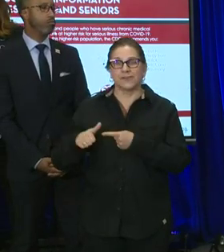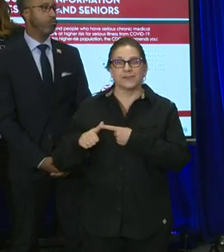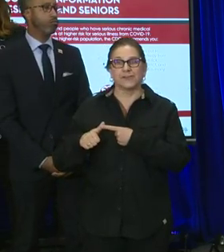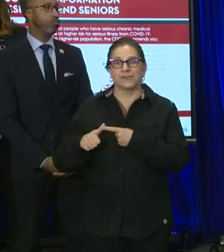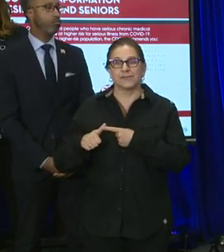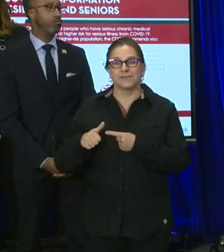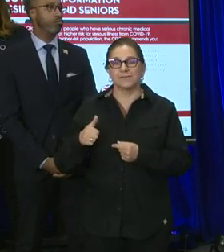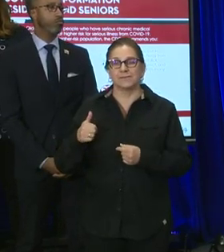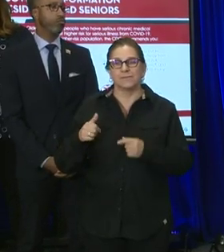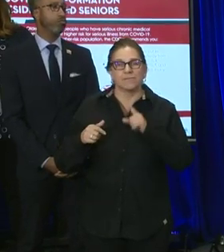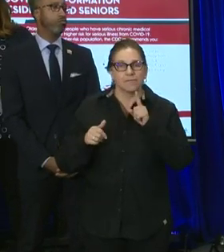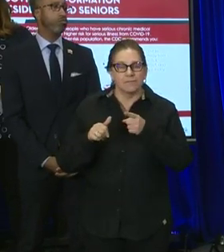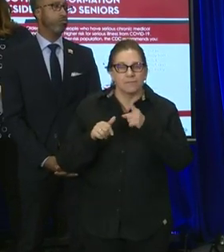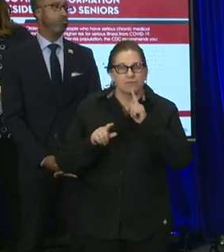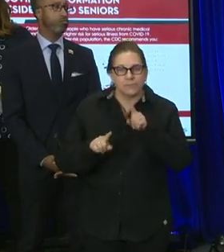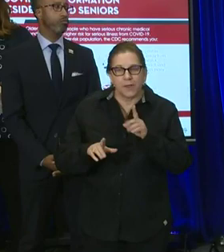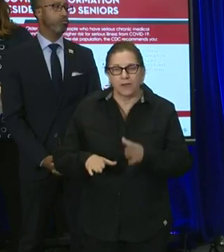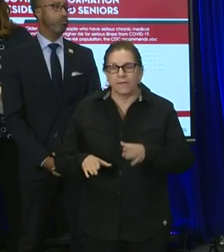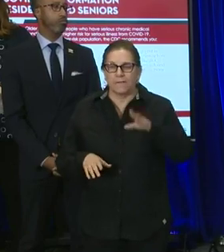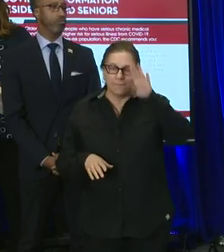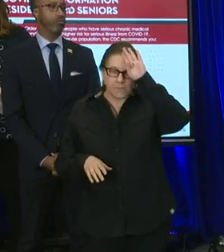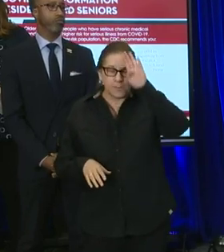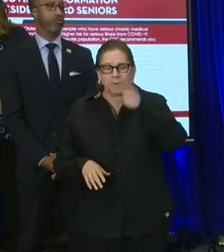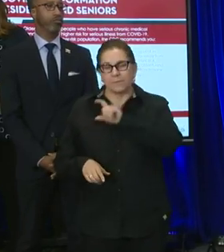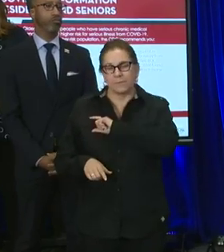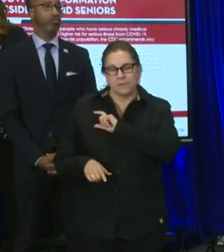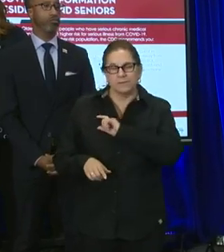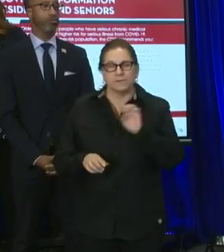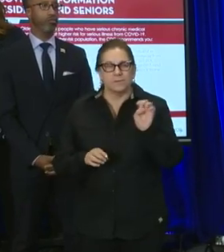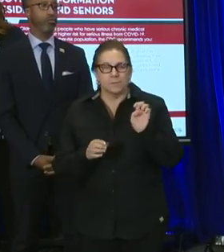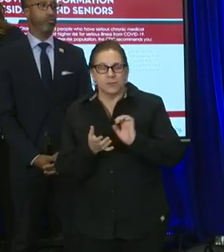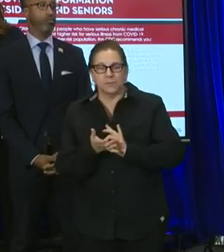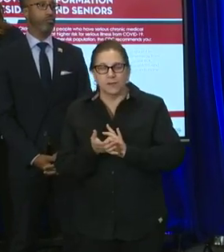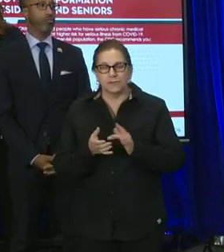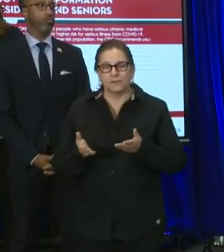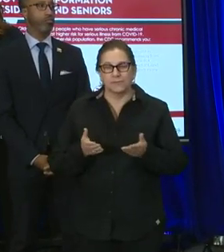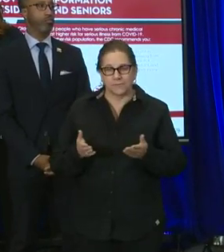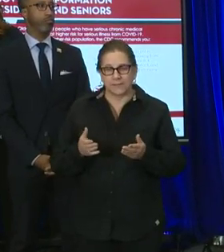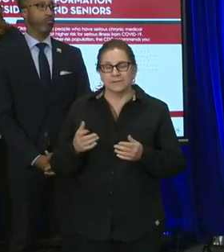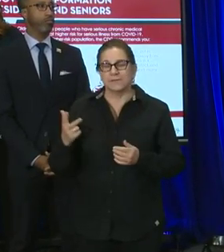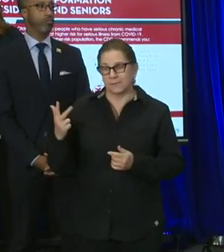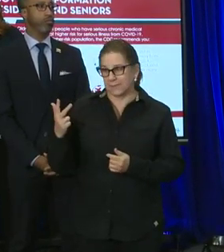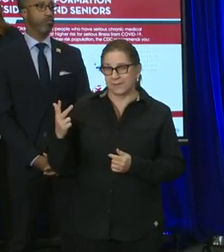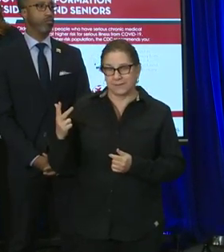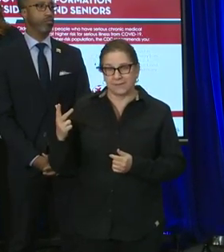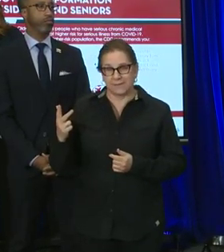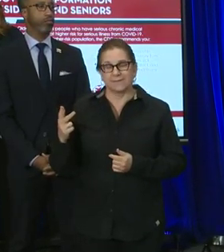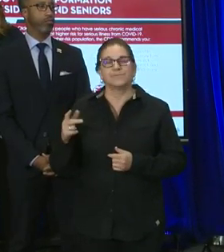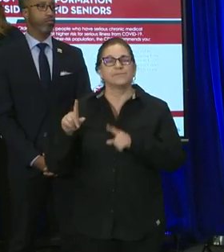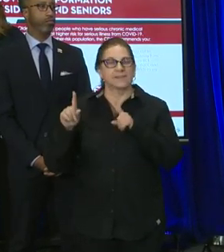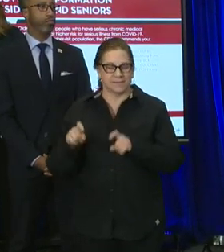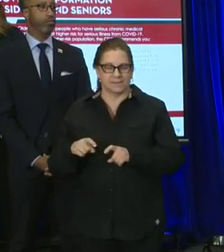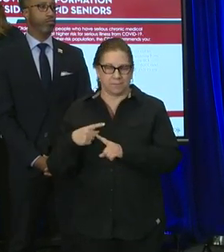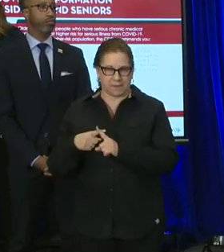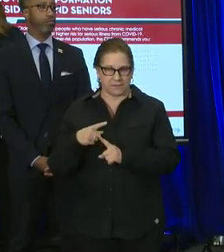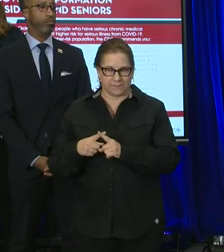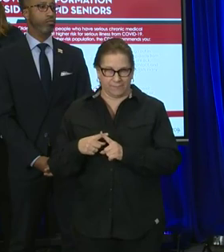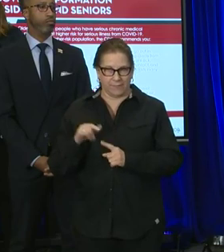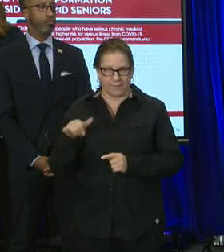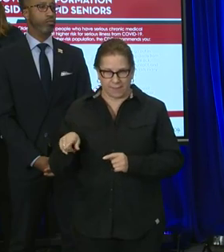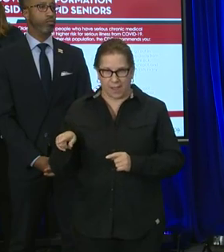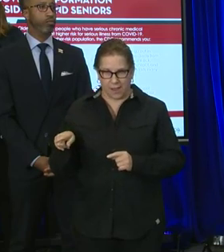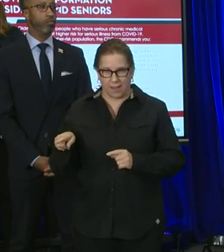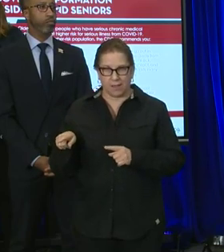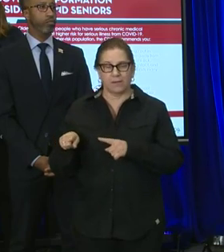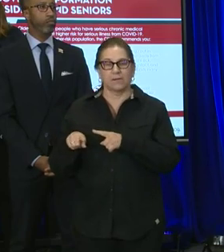responders, part of our fire and emergency medical service, have also tested positive. And we